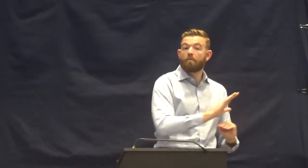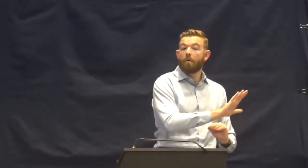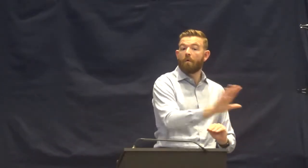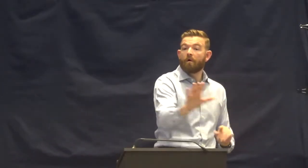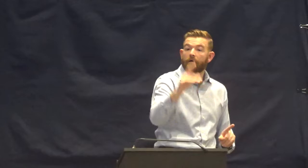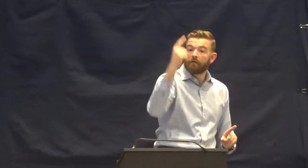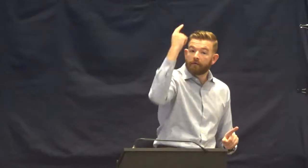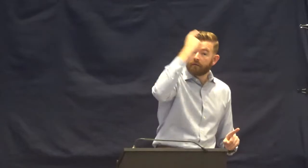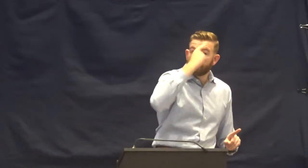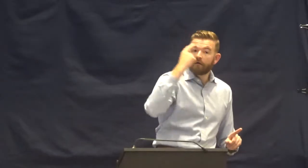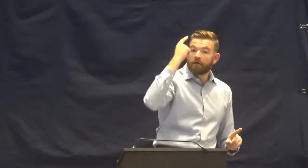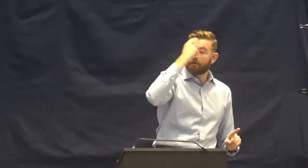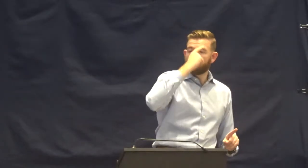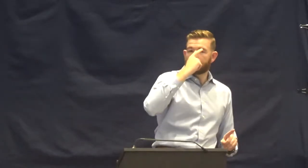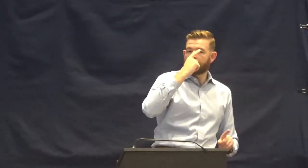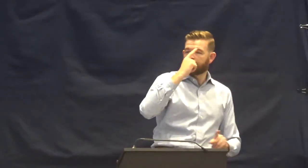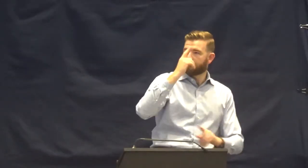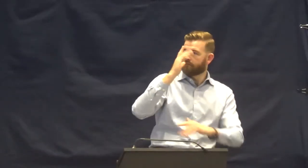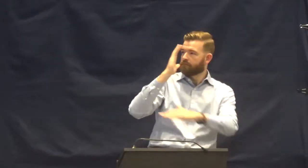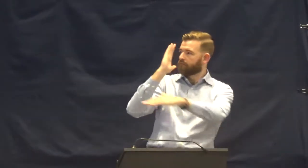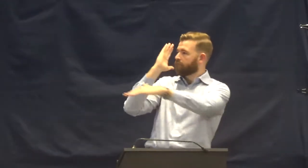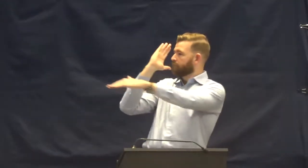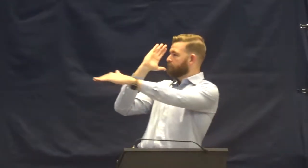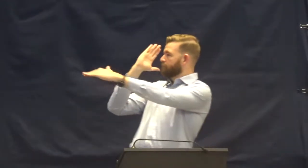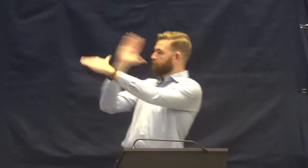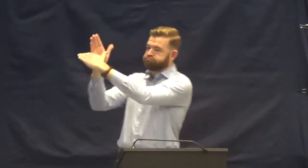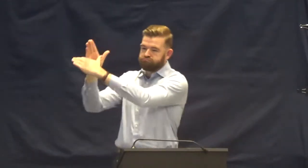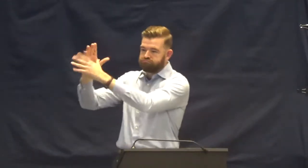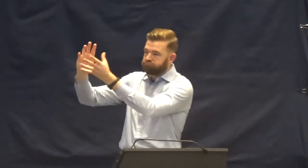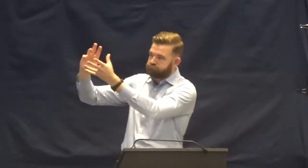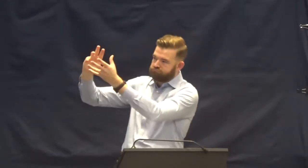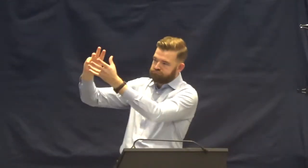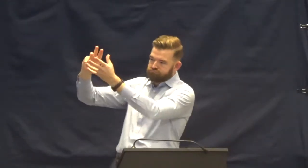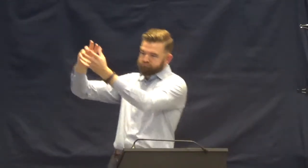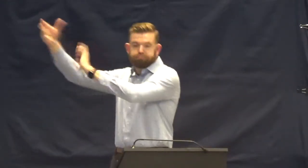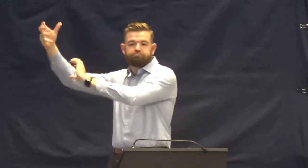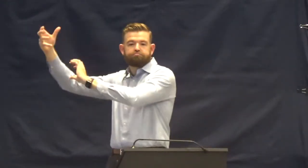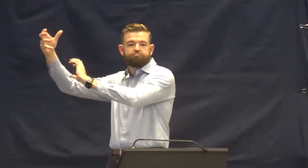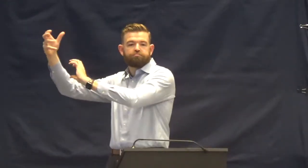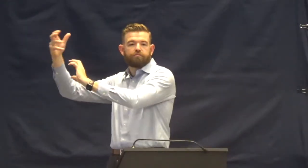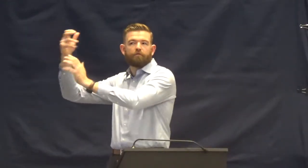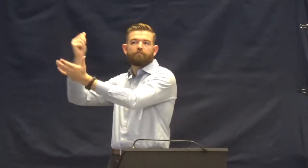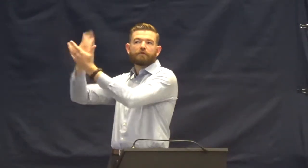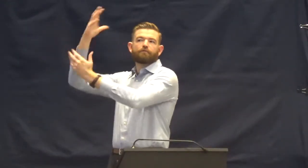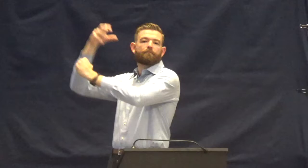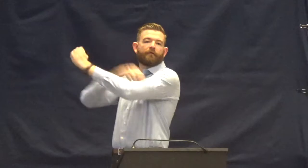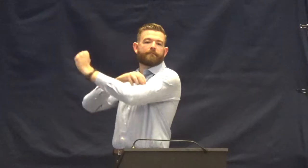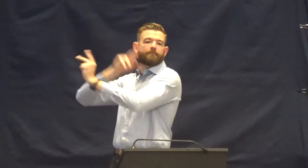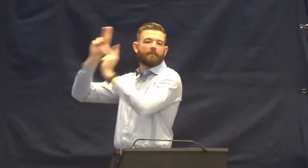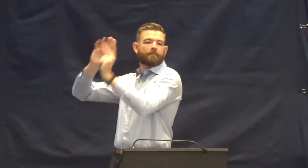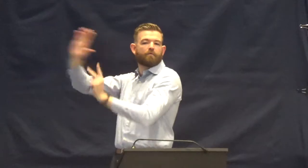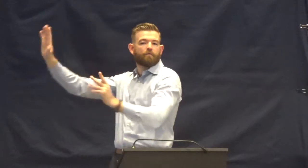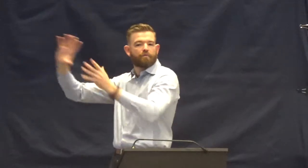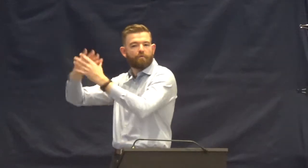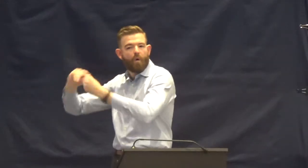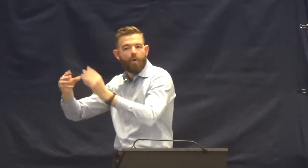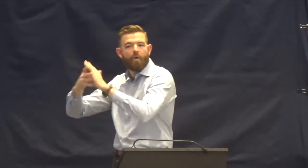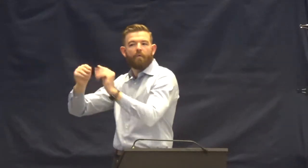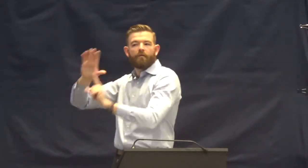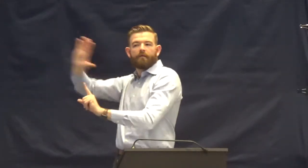The stories of the people who are in poverty, their way of thinking is